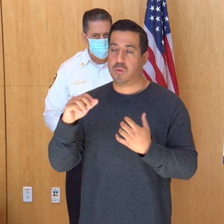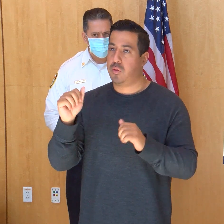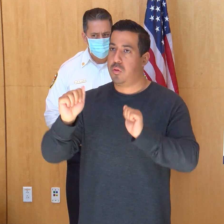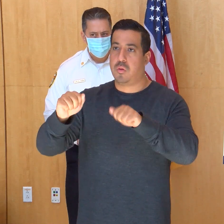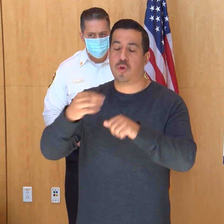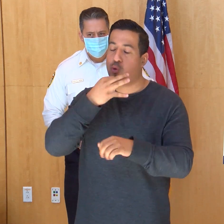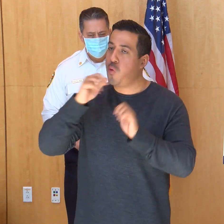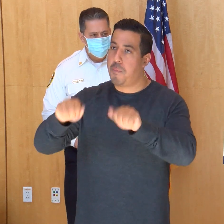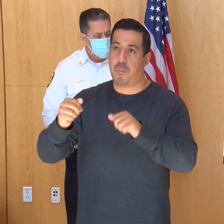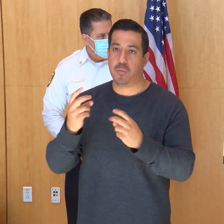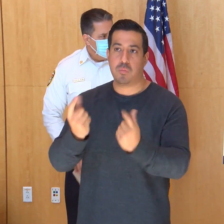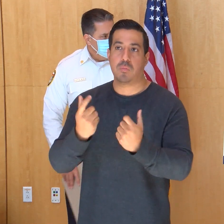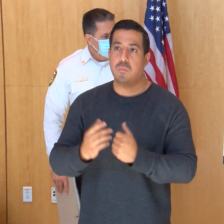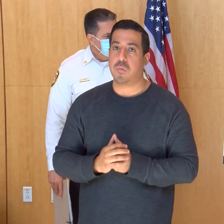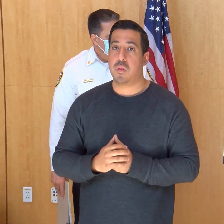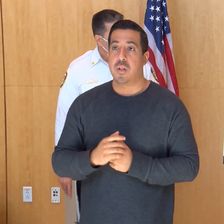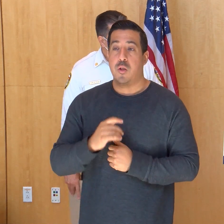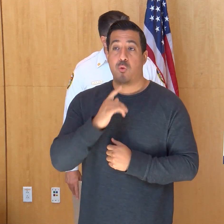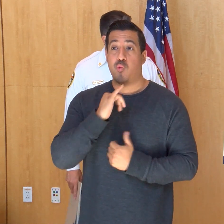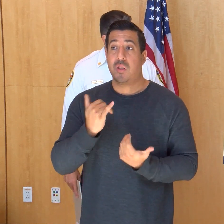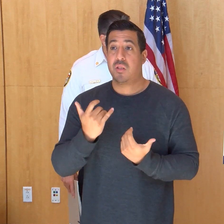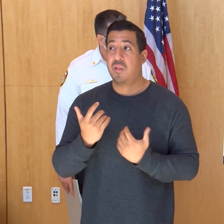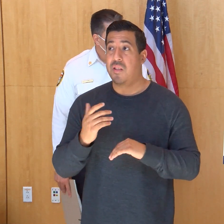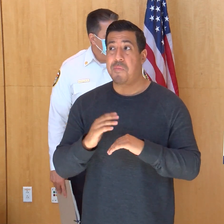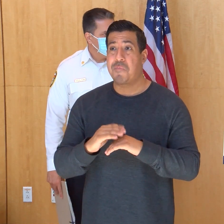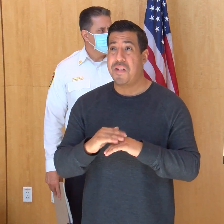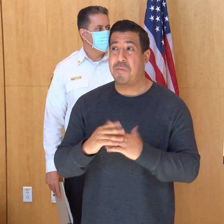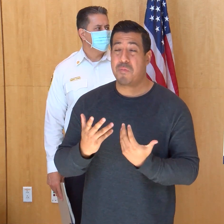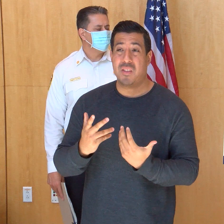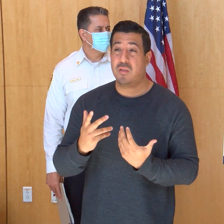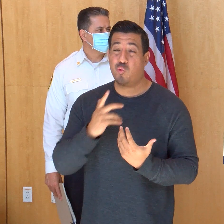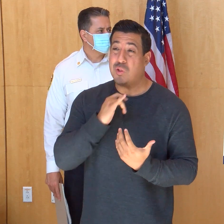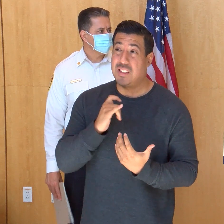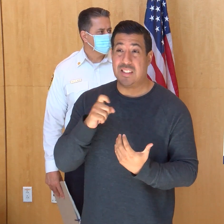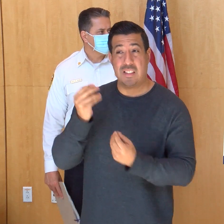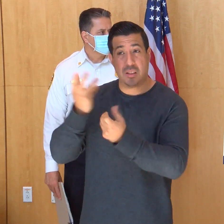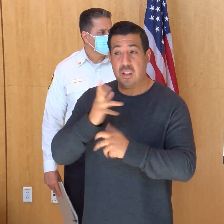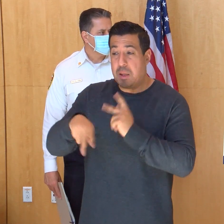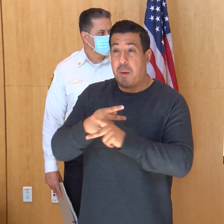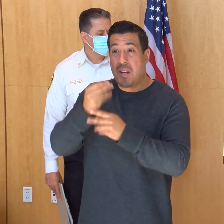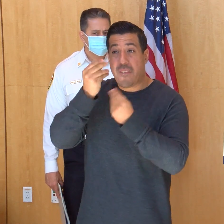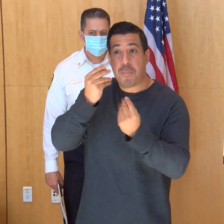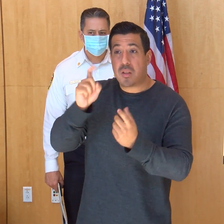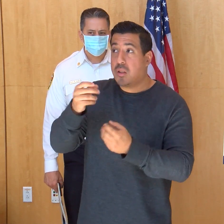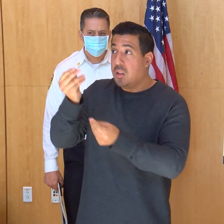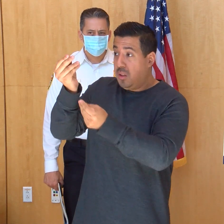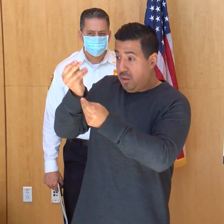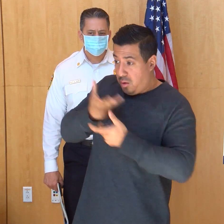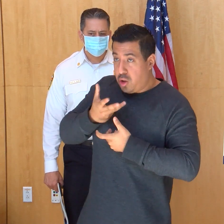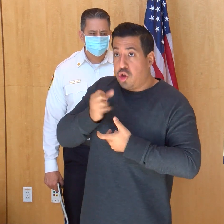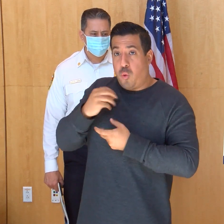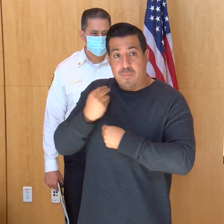ASAP. And at the very minimum, got to give us some information so that we can tell people when they